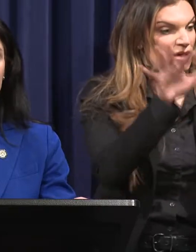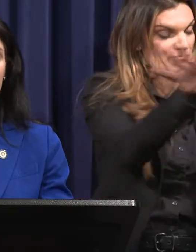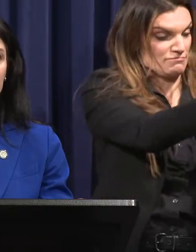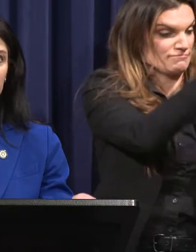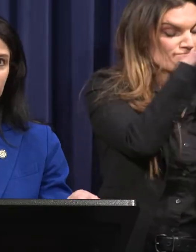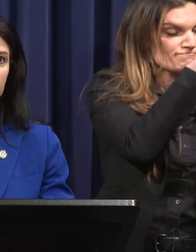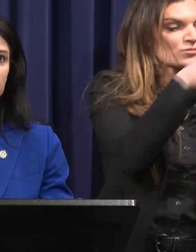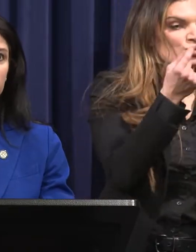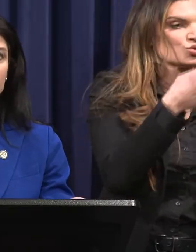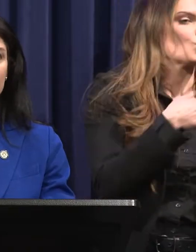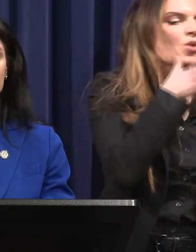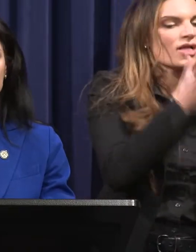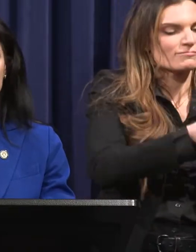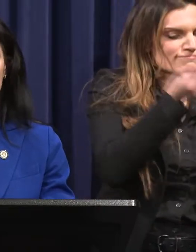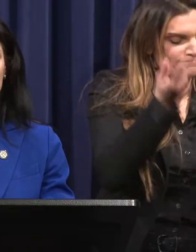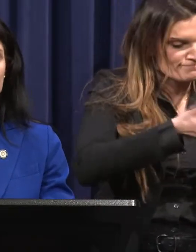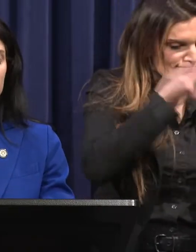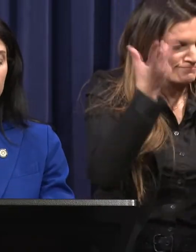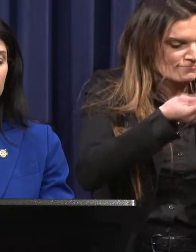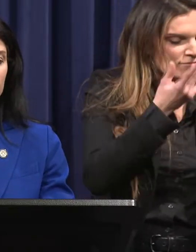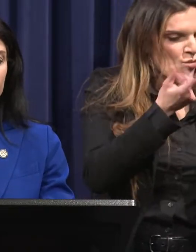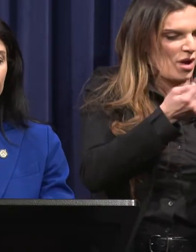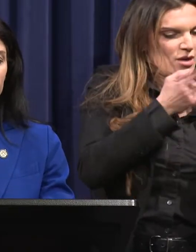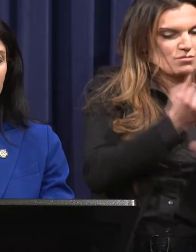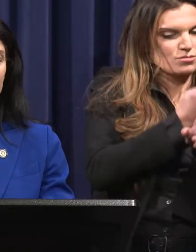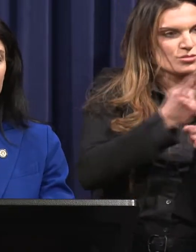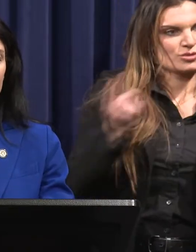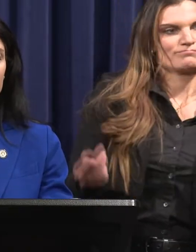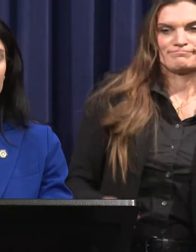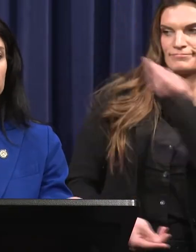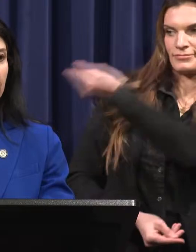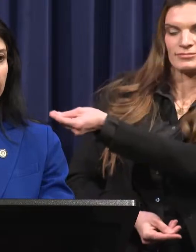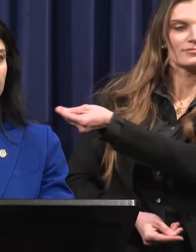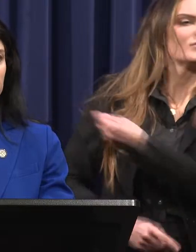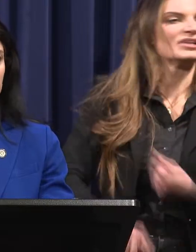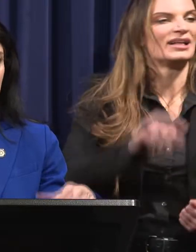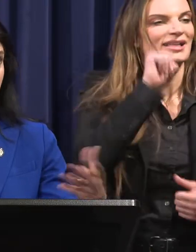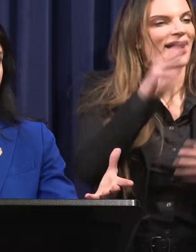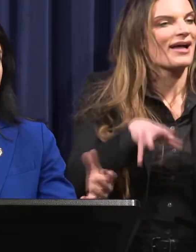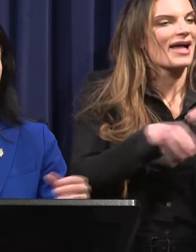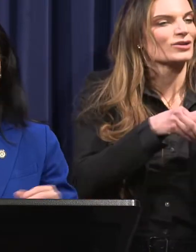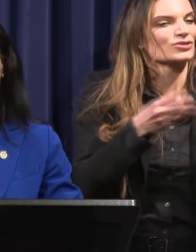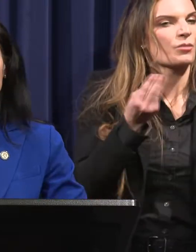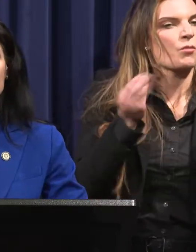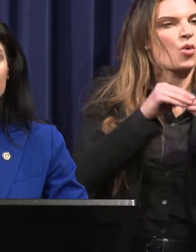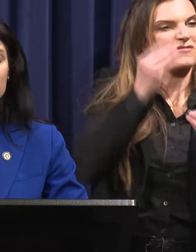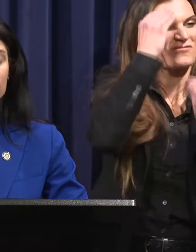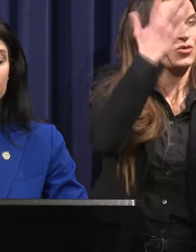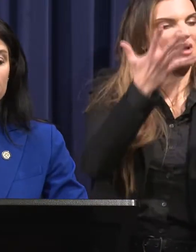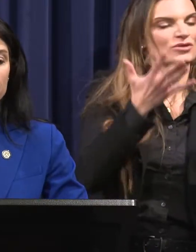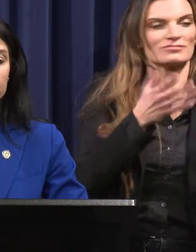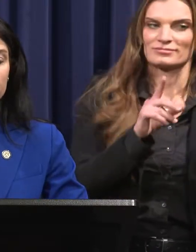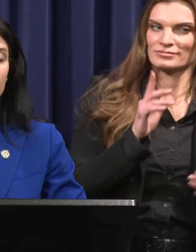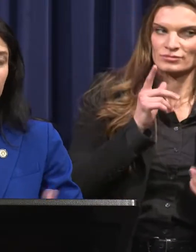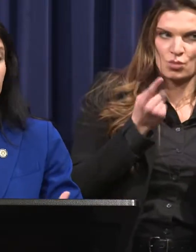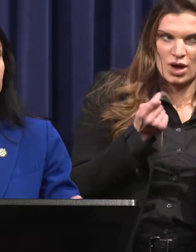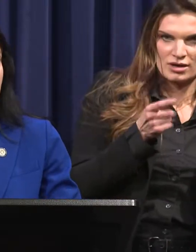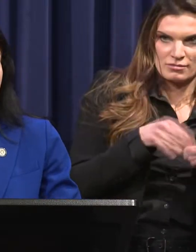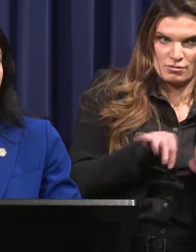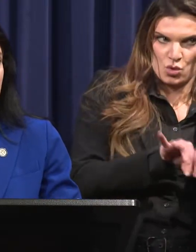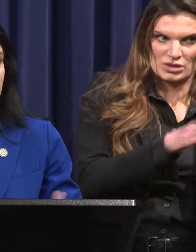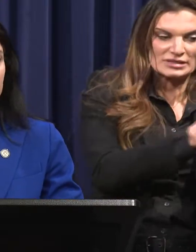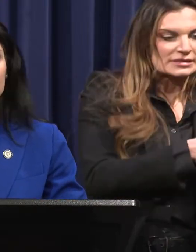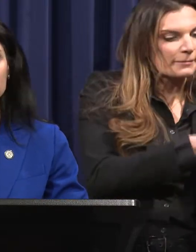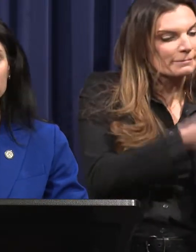them. That team tries to review the documents to see, for instance, if there are